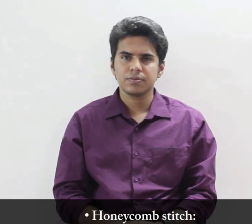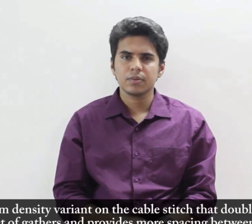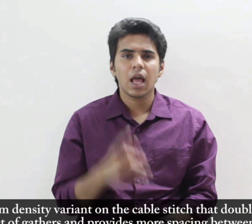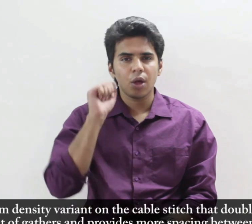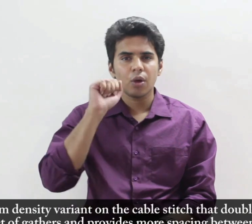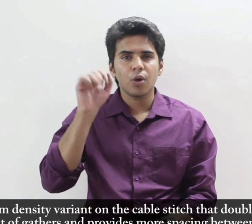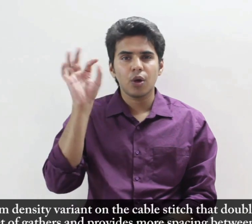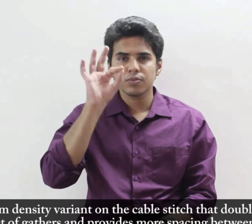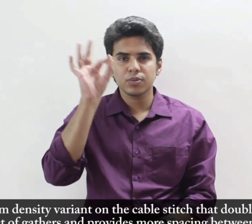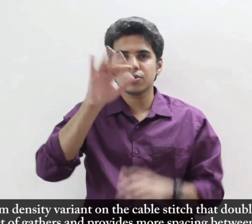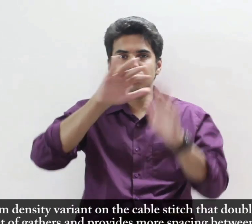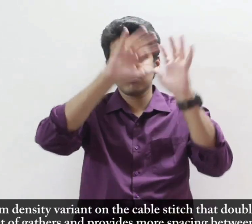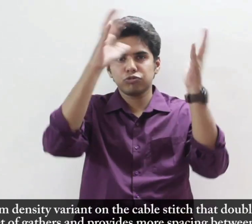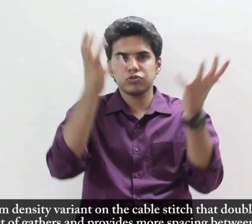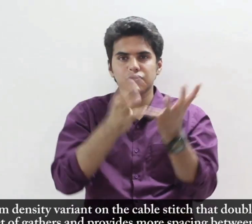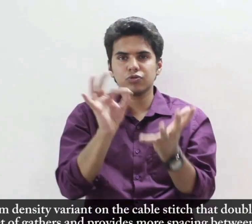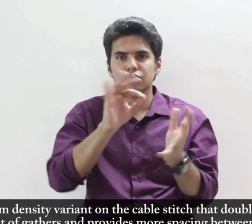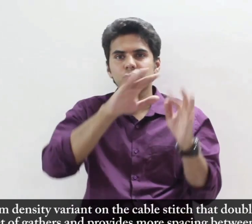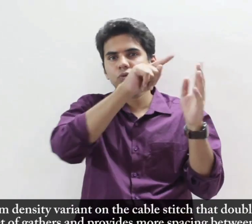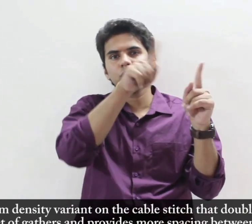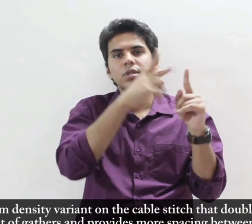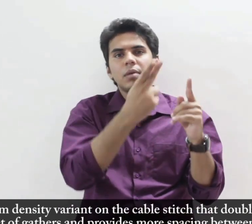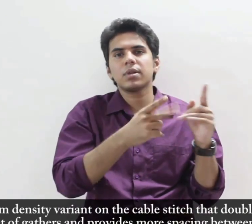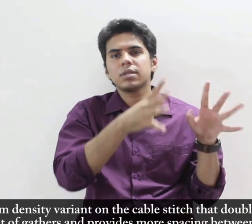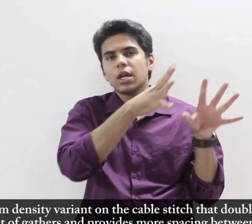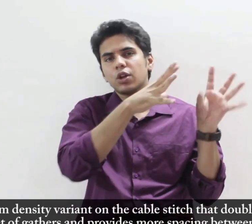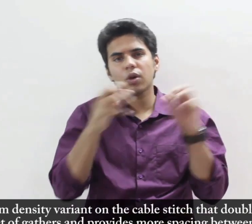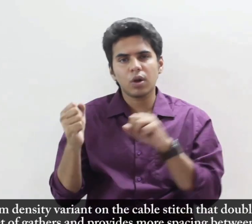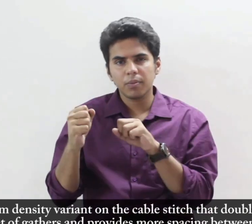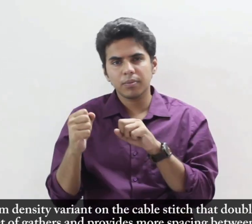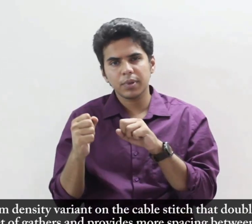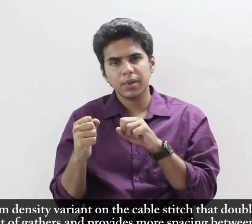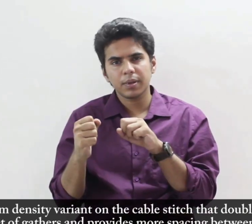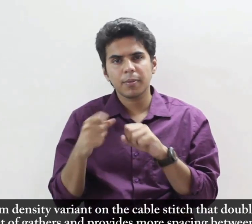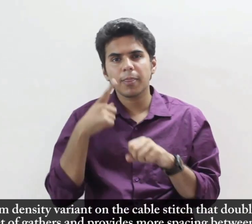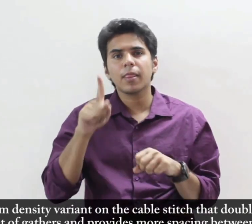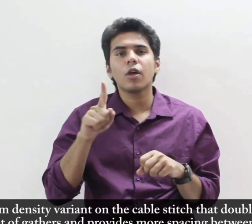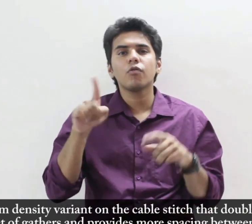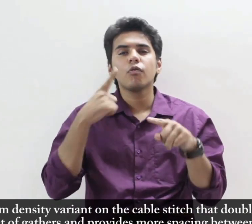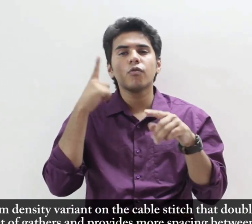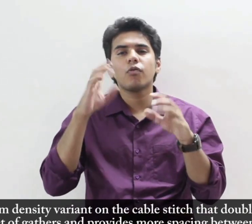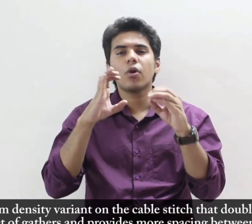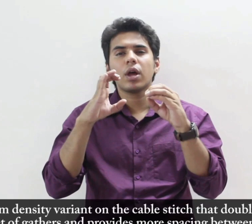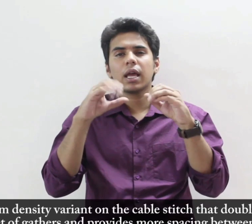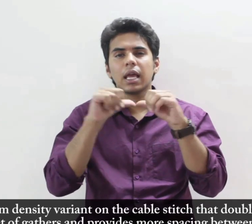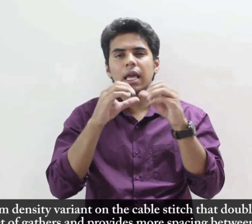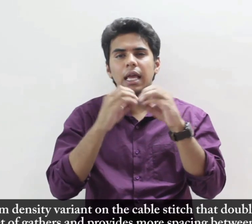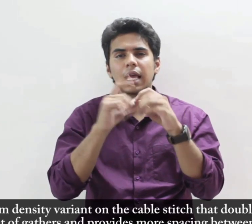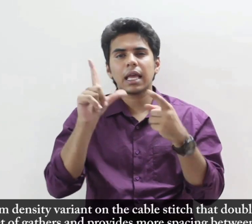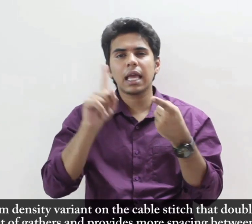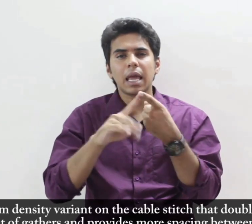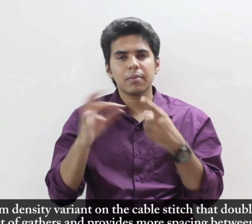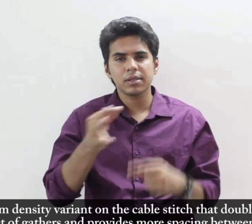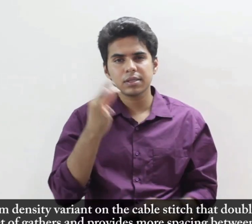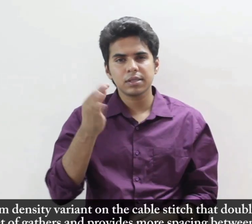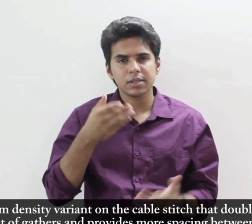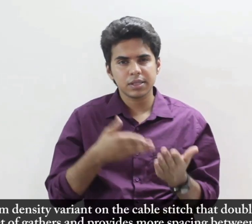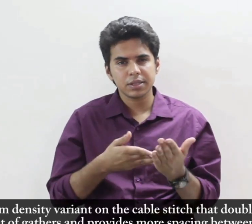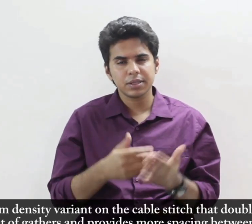A medium density variant on the cable stitch that double stitches each set of gathers and provides